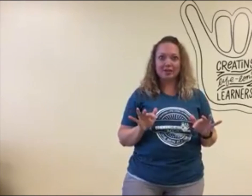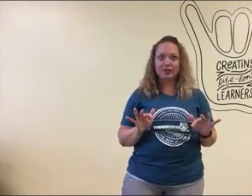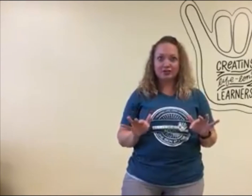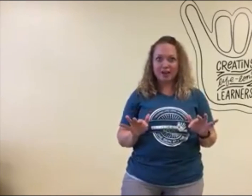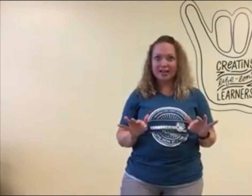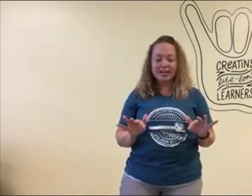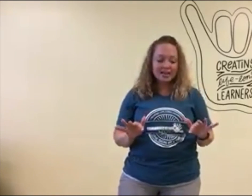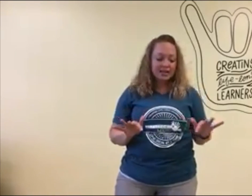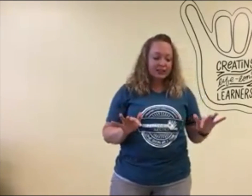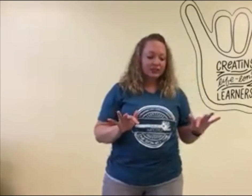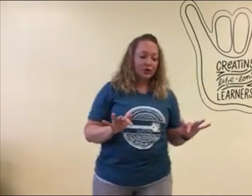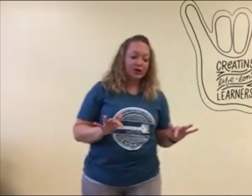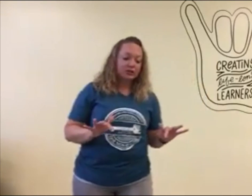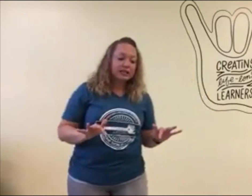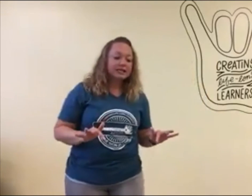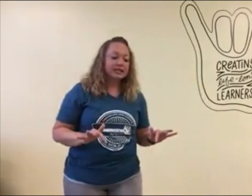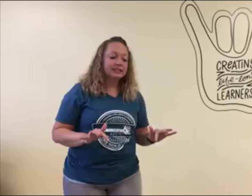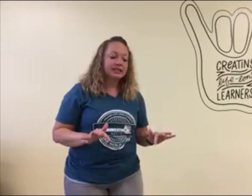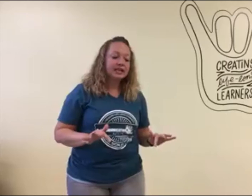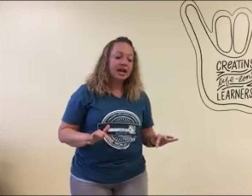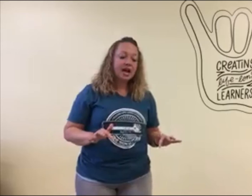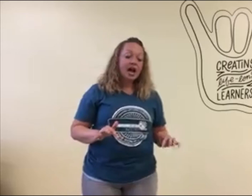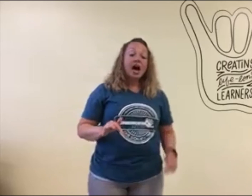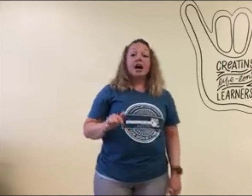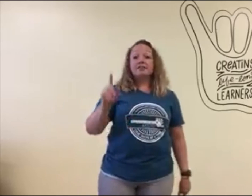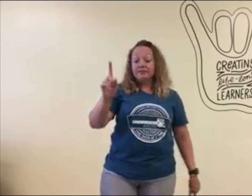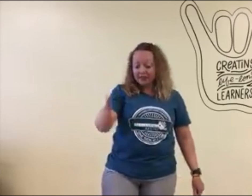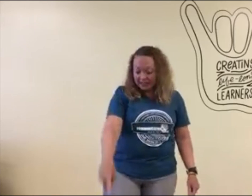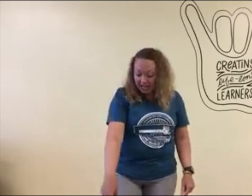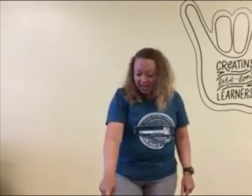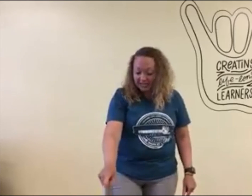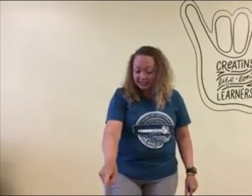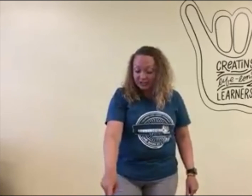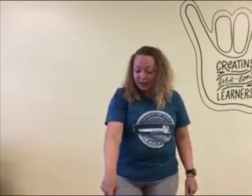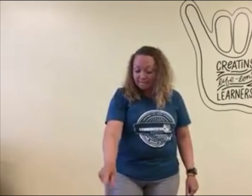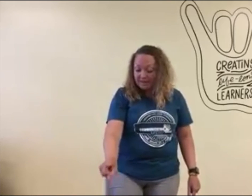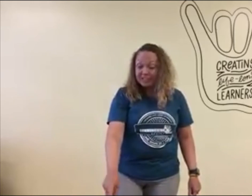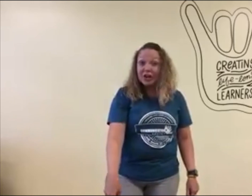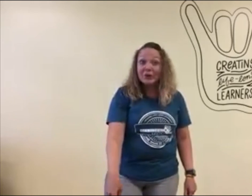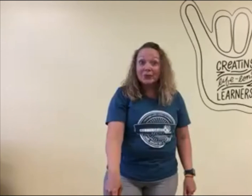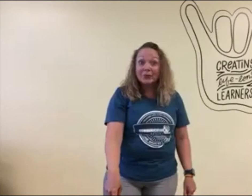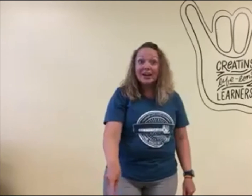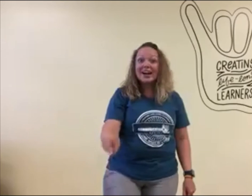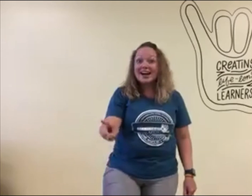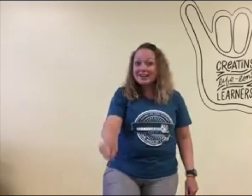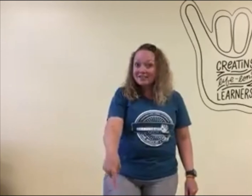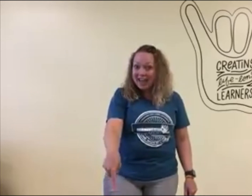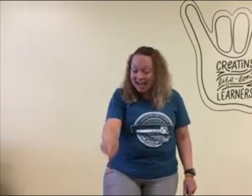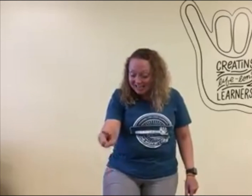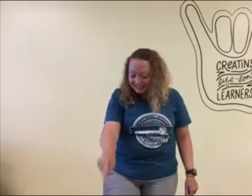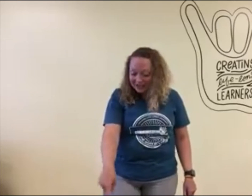ready? So it goes like this. A fly is on my toe. A fly is on my